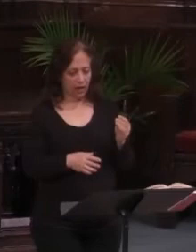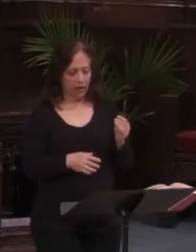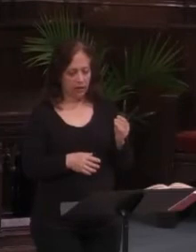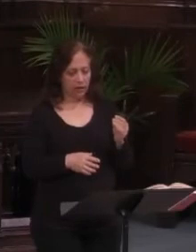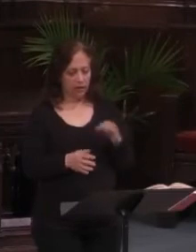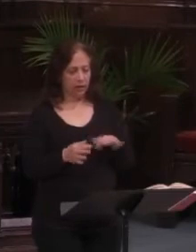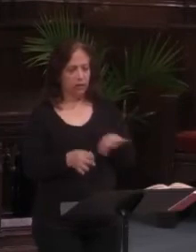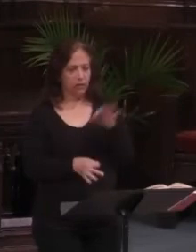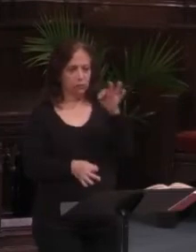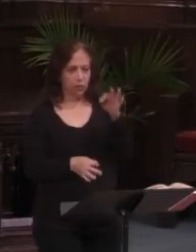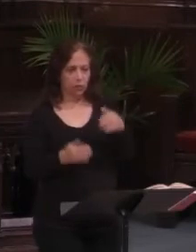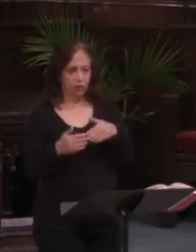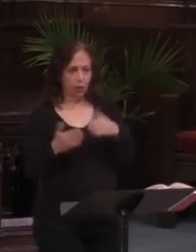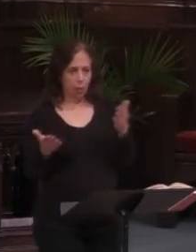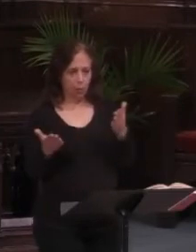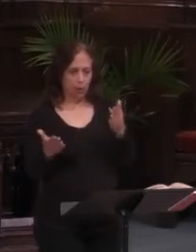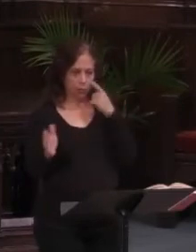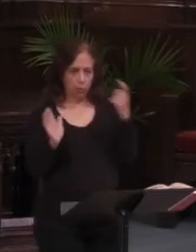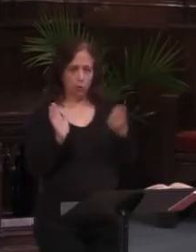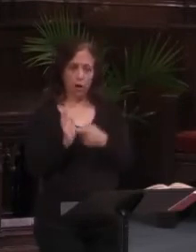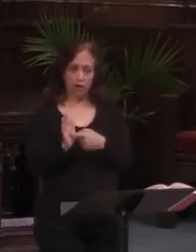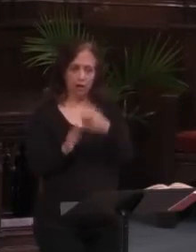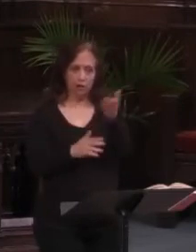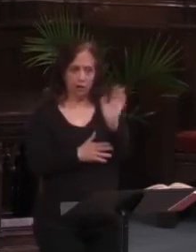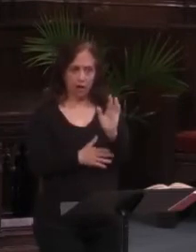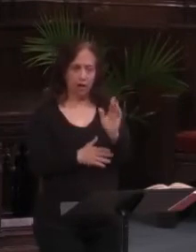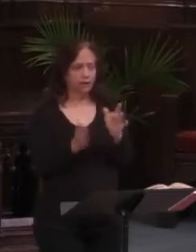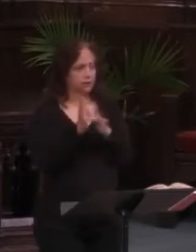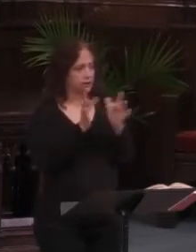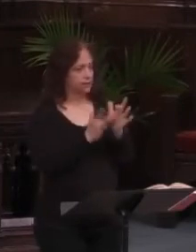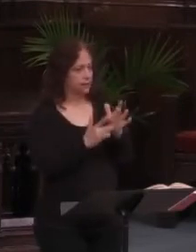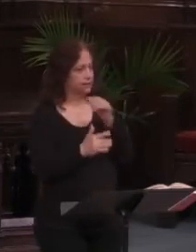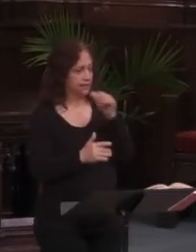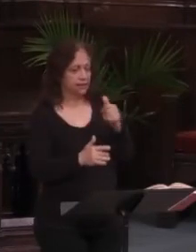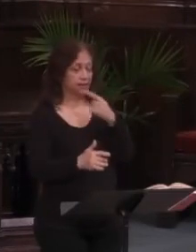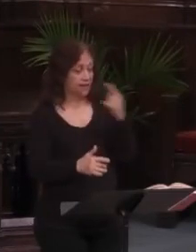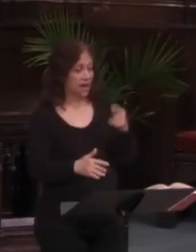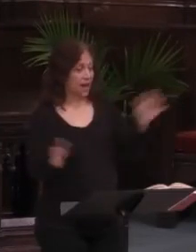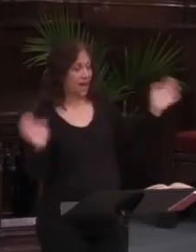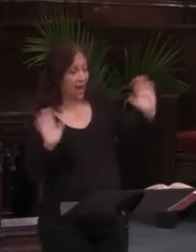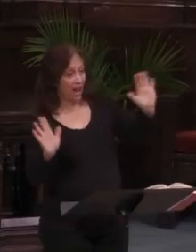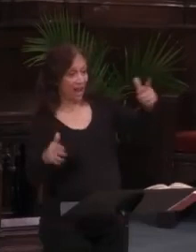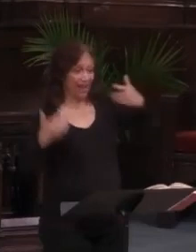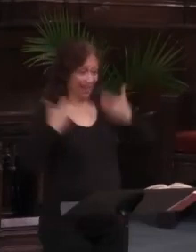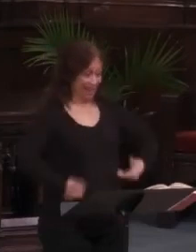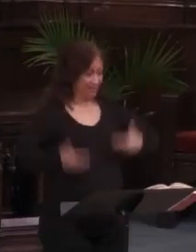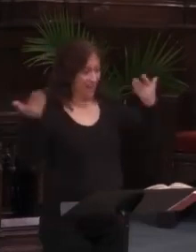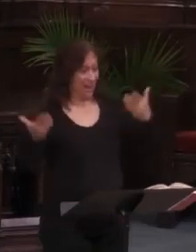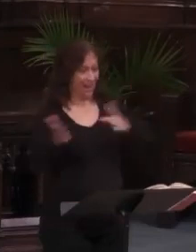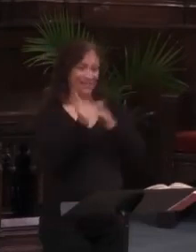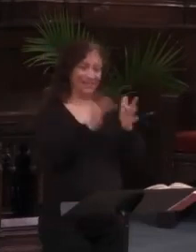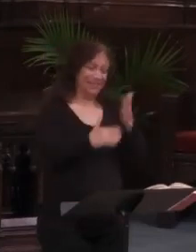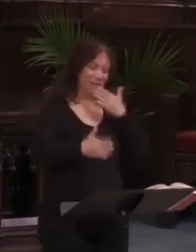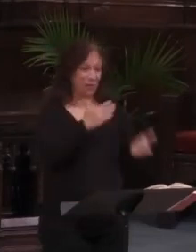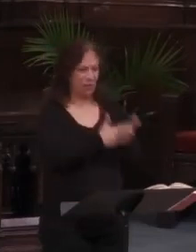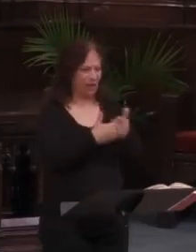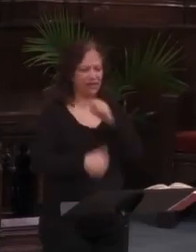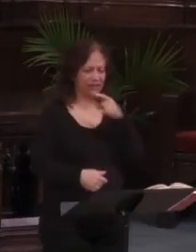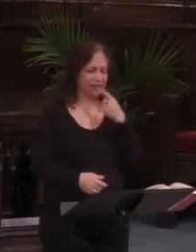to recognizing God. Jesus didn't simply say, "Hey guys, it's me, quit